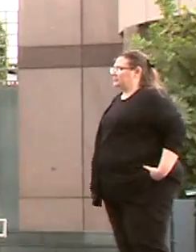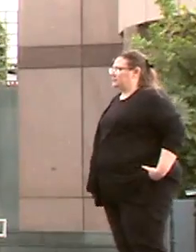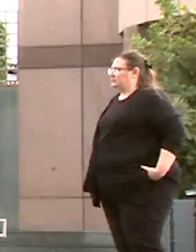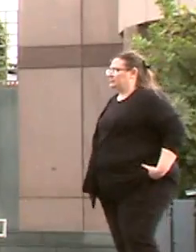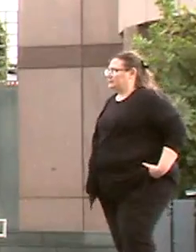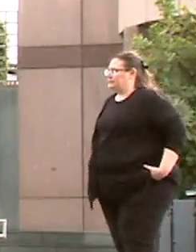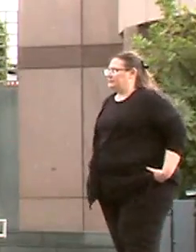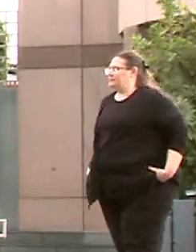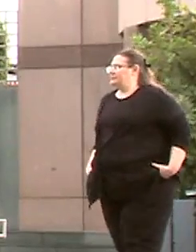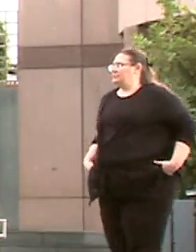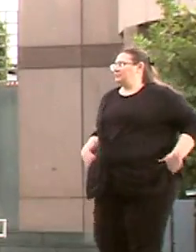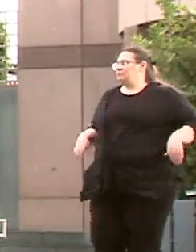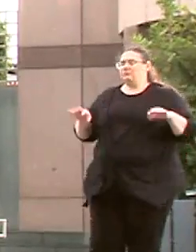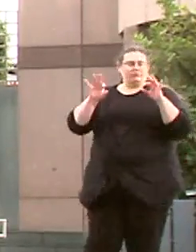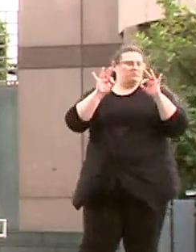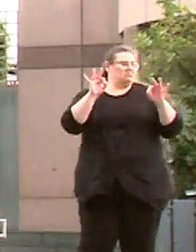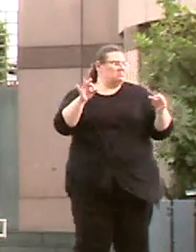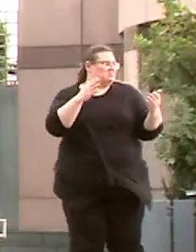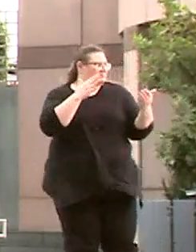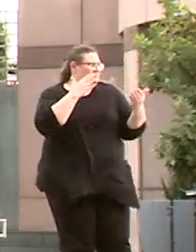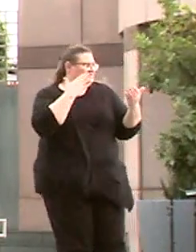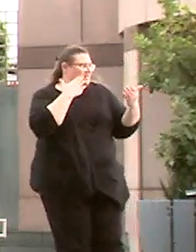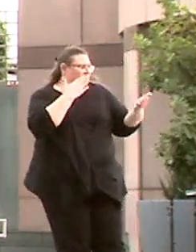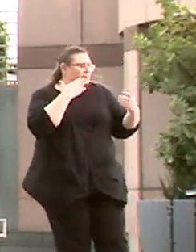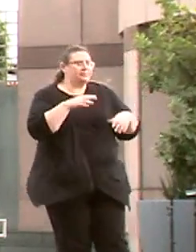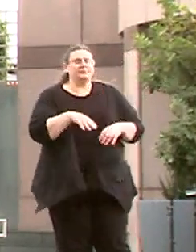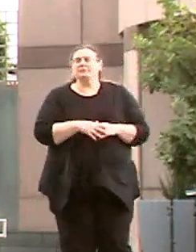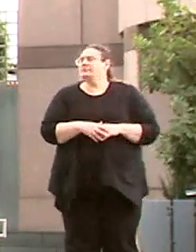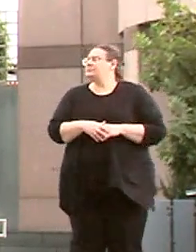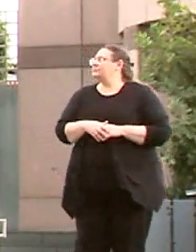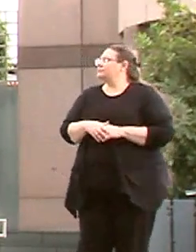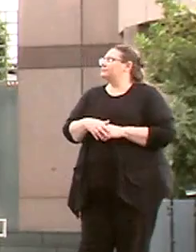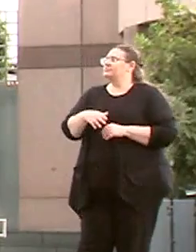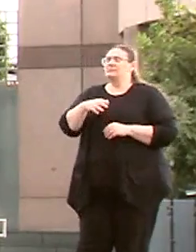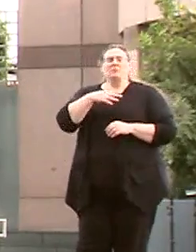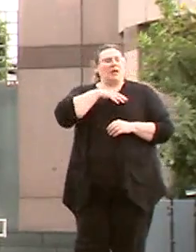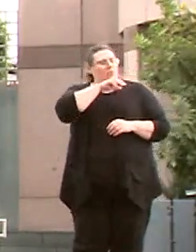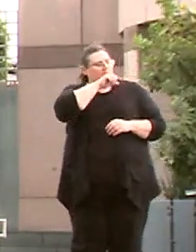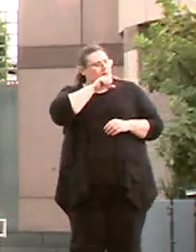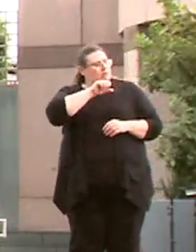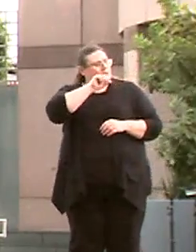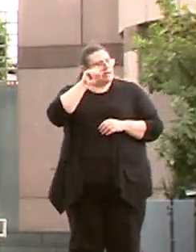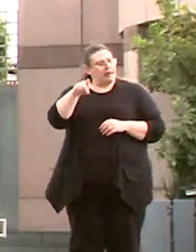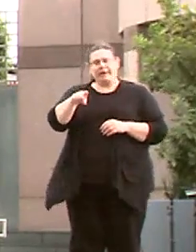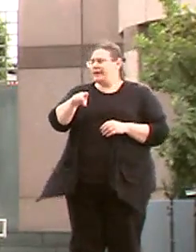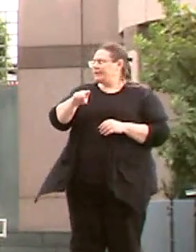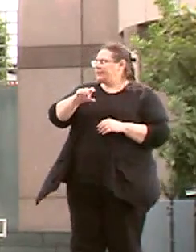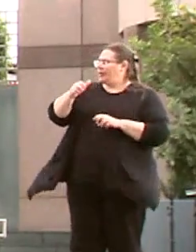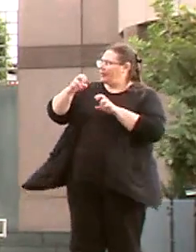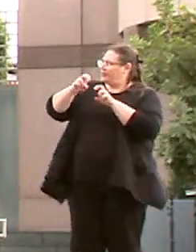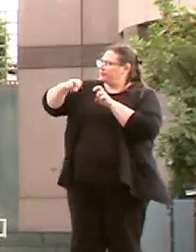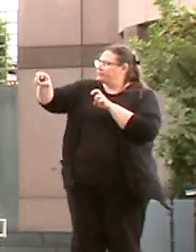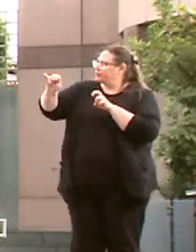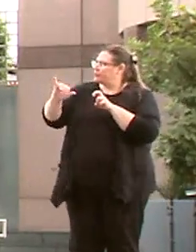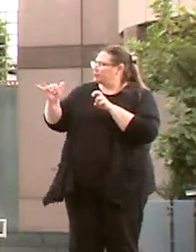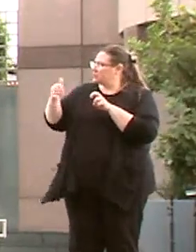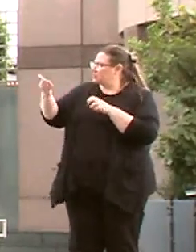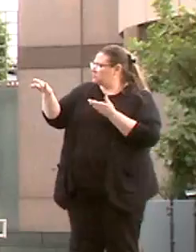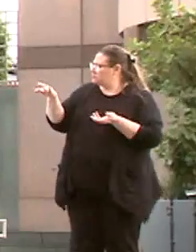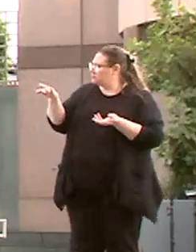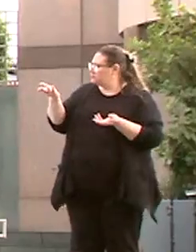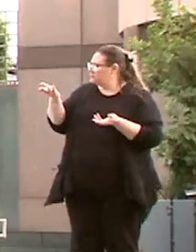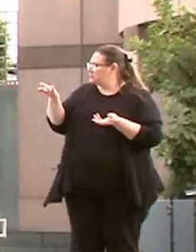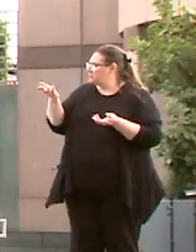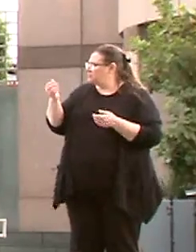Thank you. Thank you for that. And I would love to also ask the other panelists as